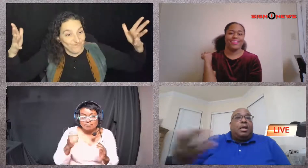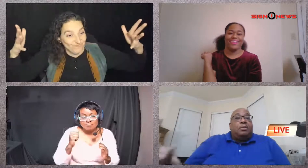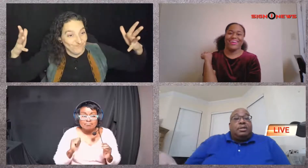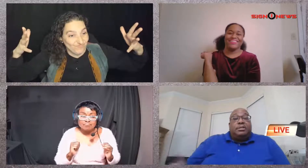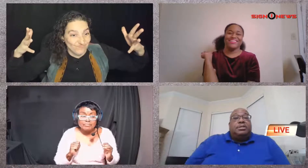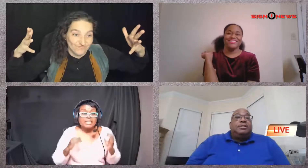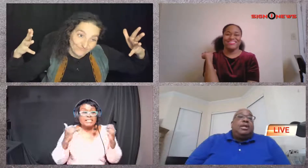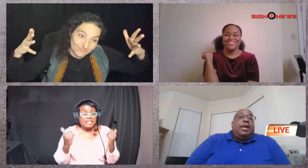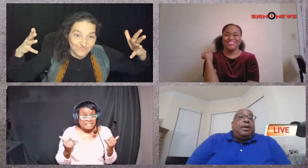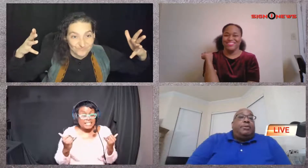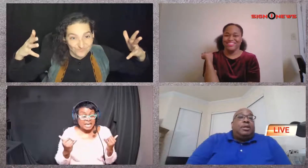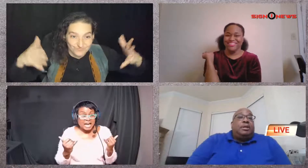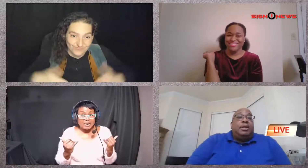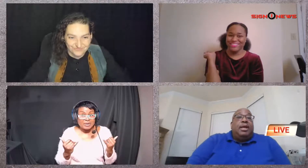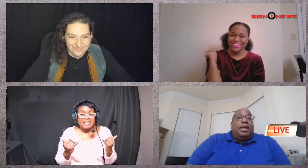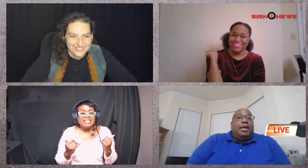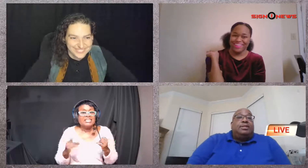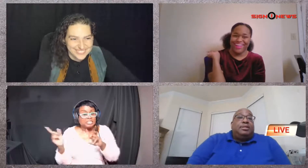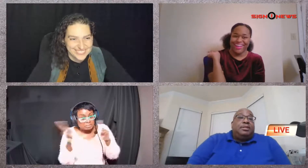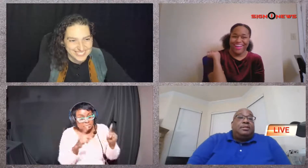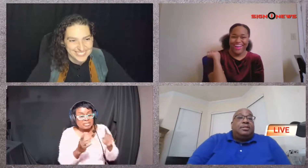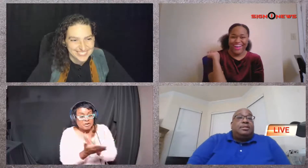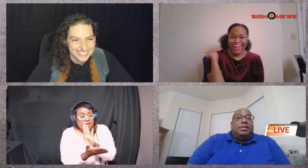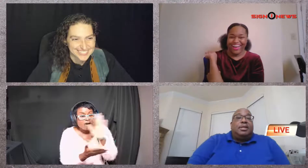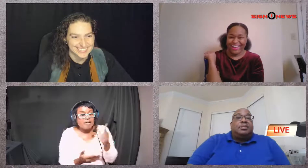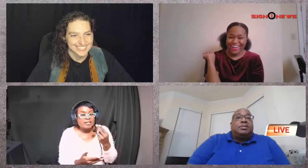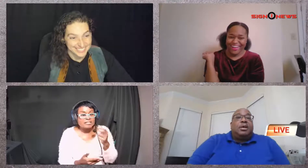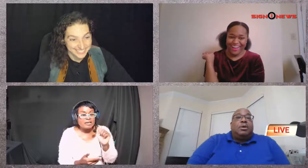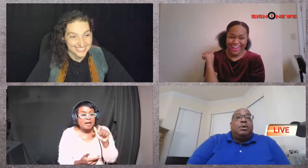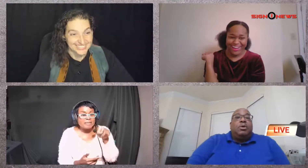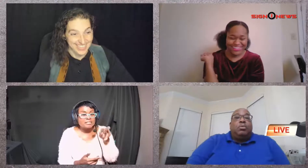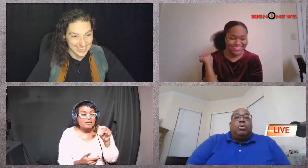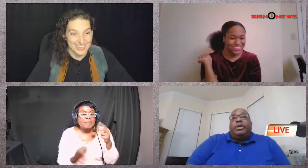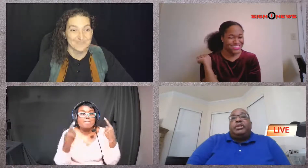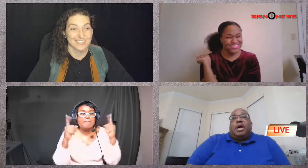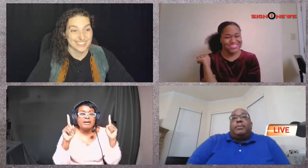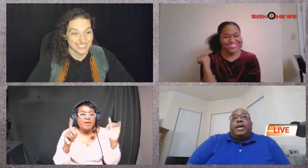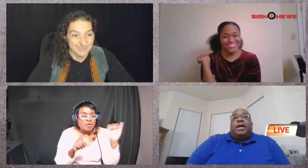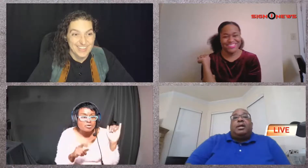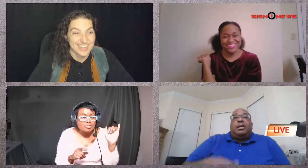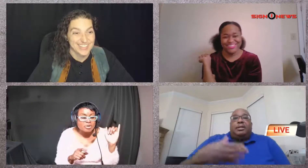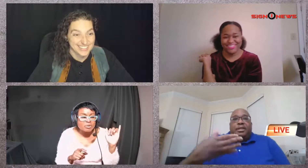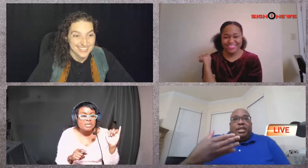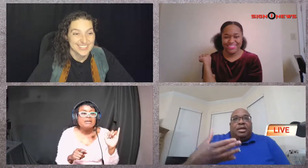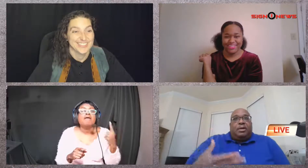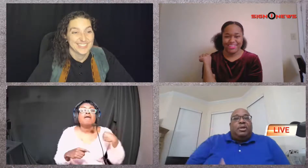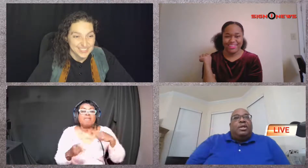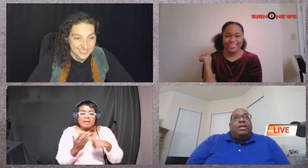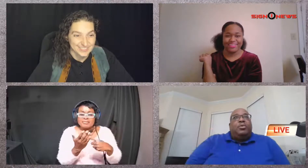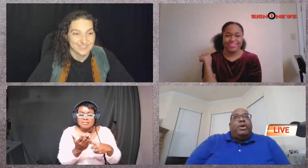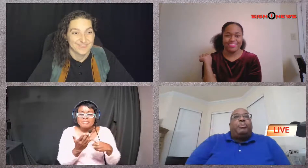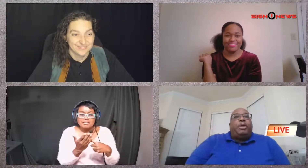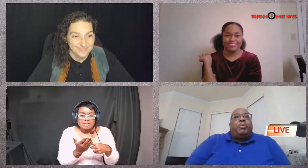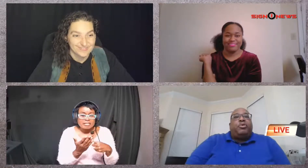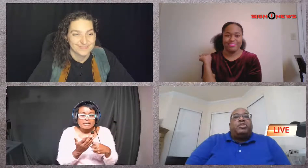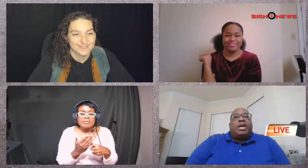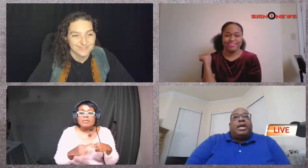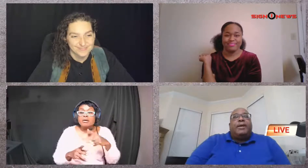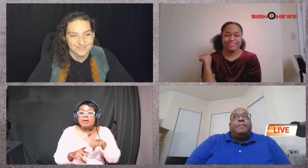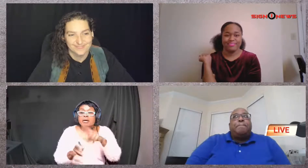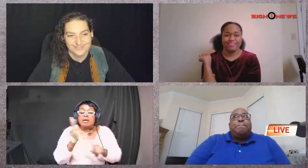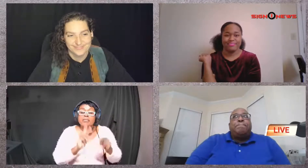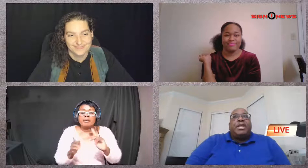And now she's at Hampton and she's succeeding. So when we talk about, when